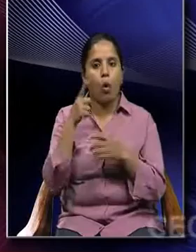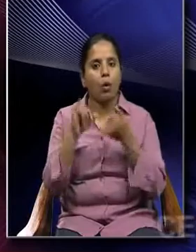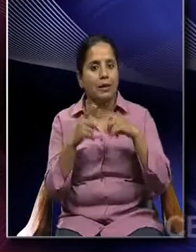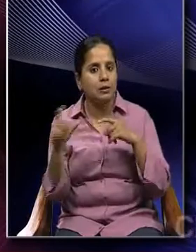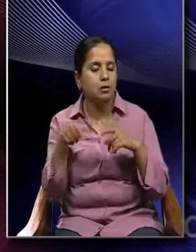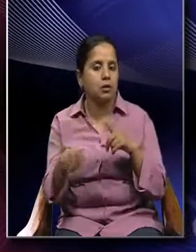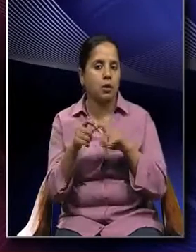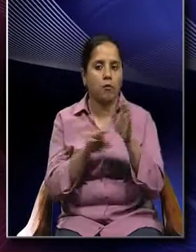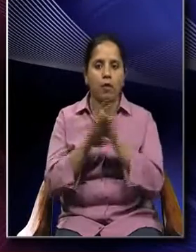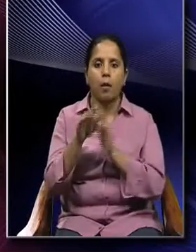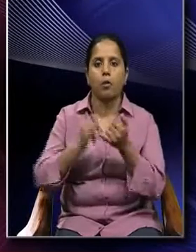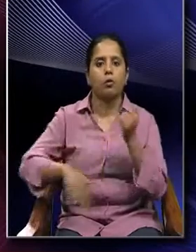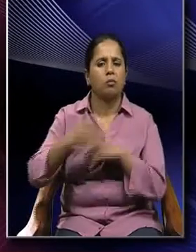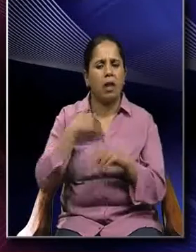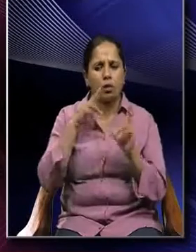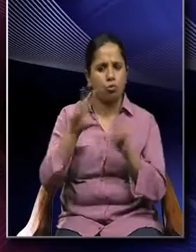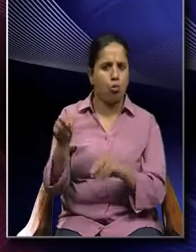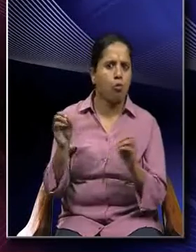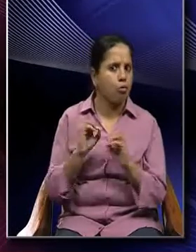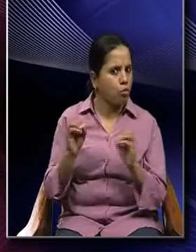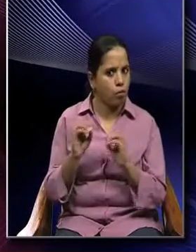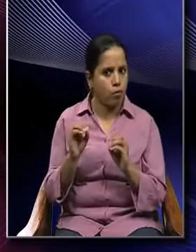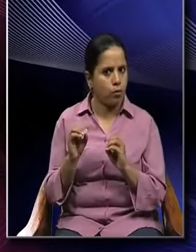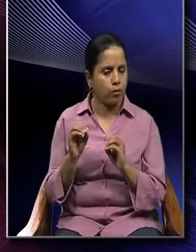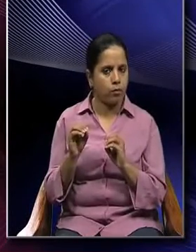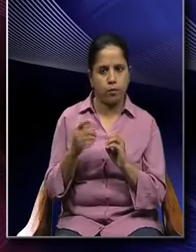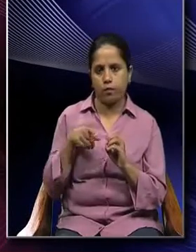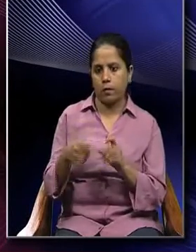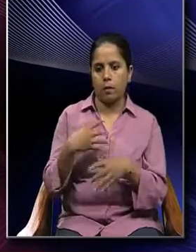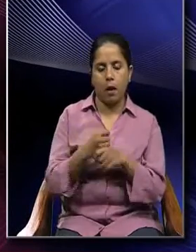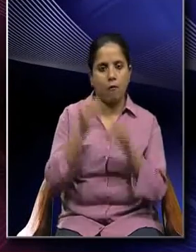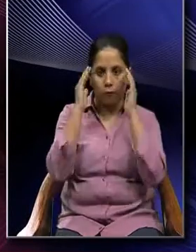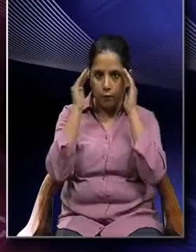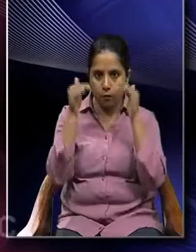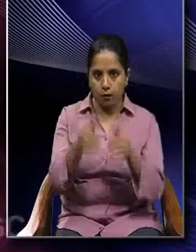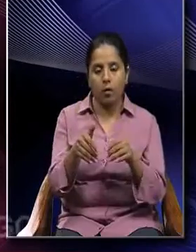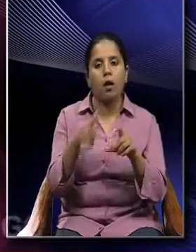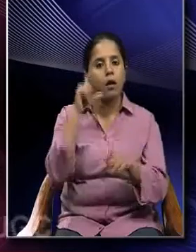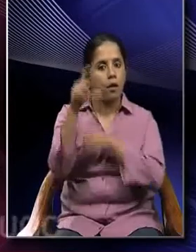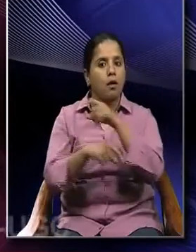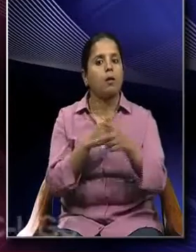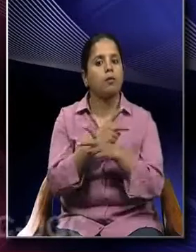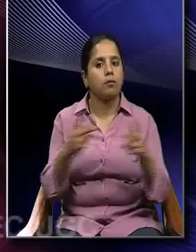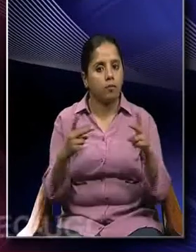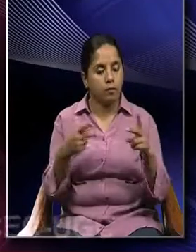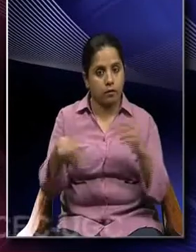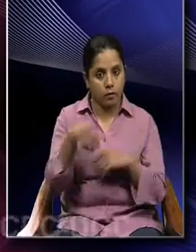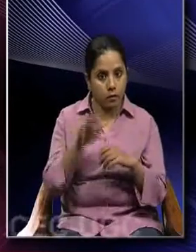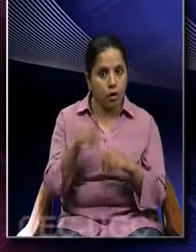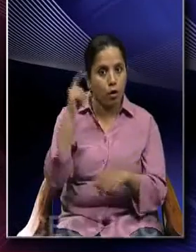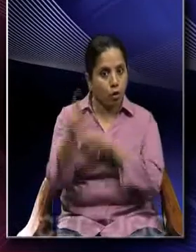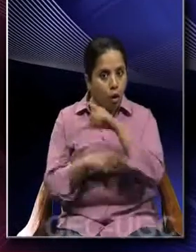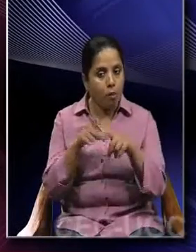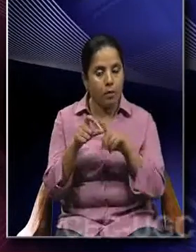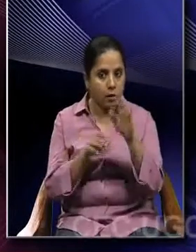society. We don't deny to the relevance of making a focus on enterprise, making a focus on corporate